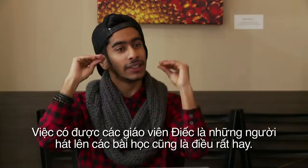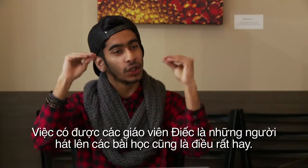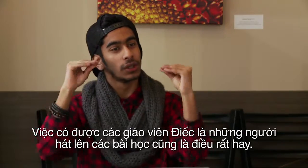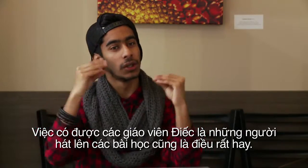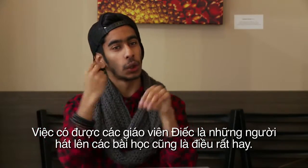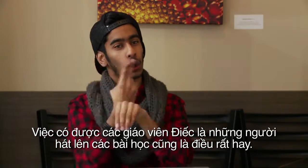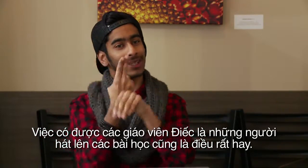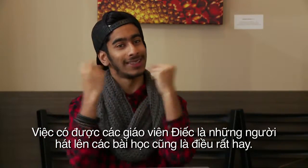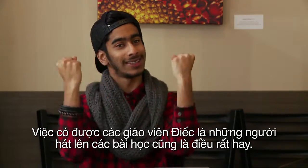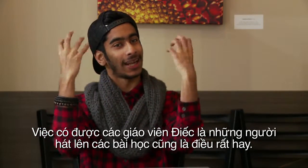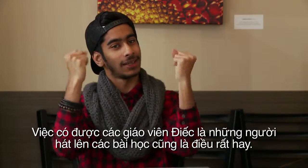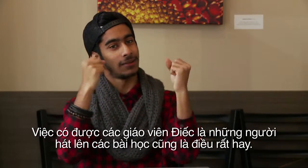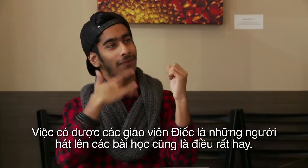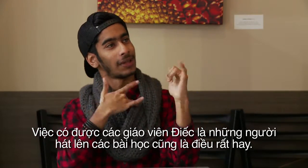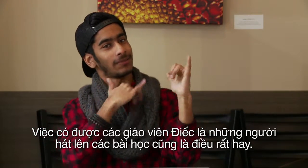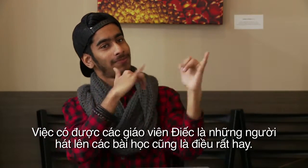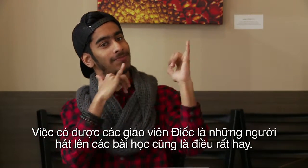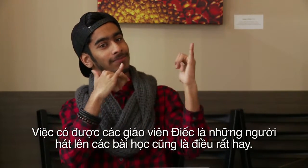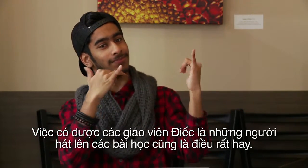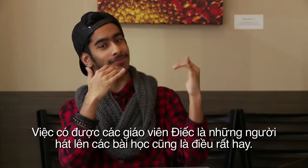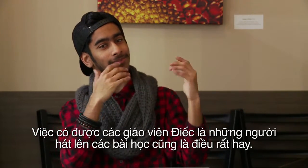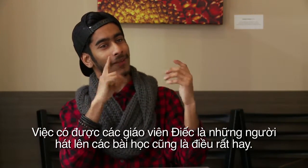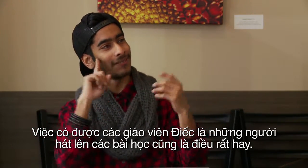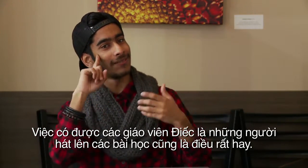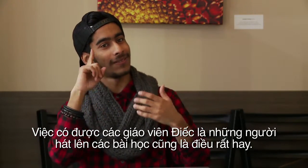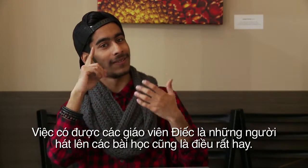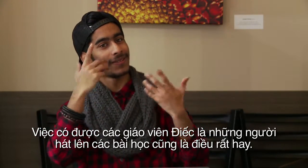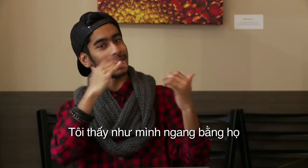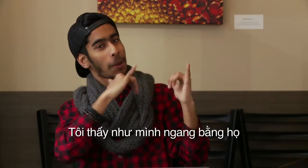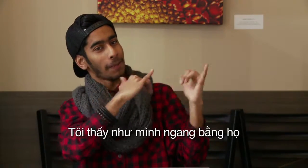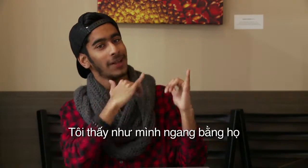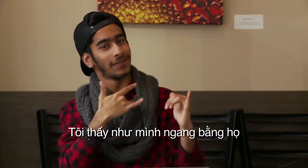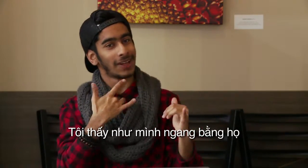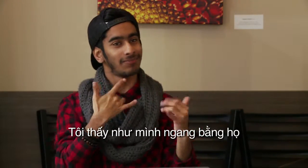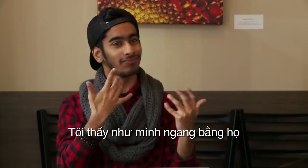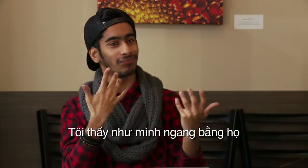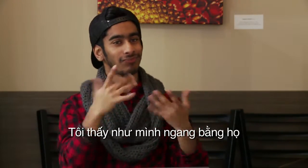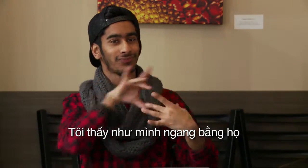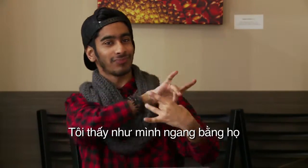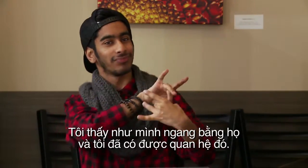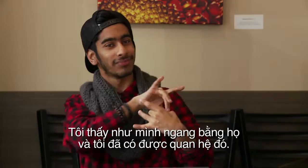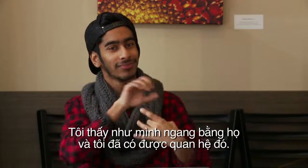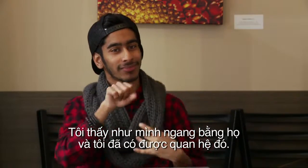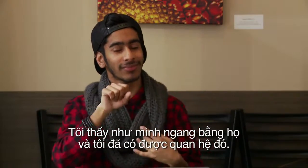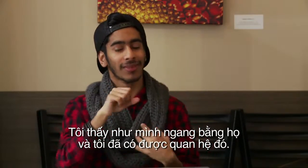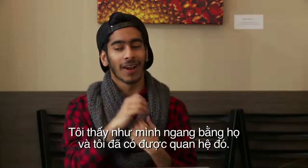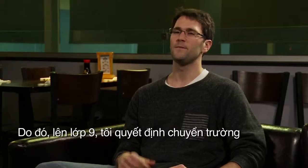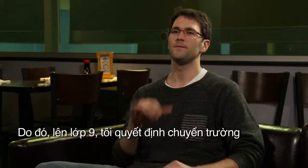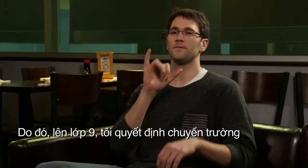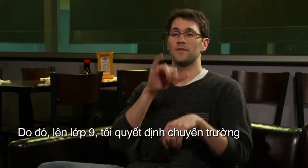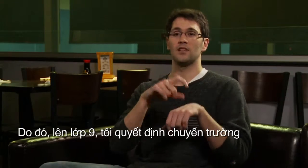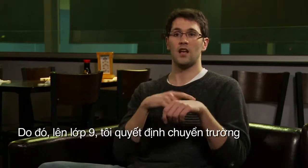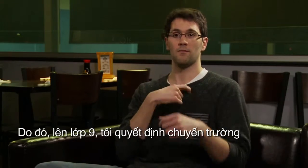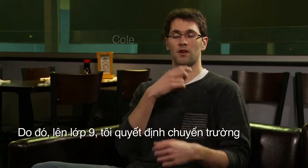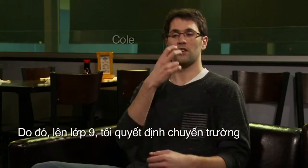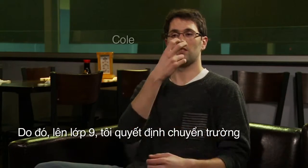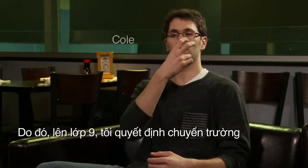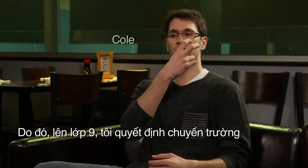great to have deaf teachers that were signing all the material. And I felt like I was on par with them and I had that connection. So in